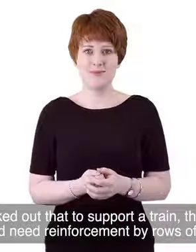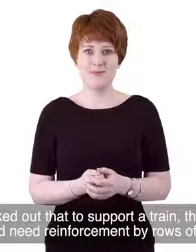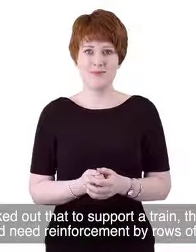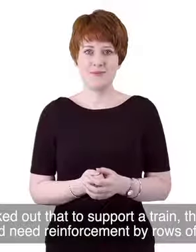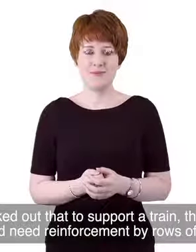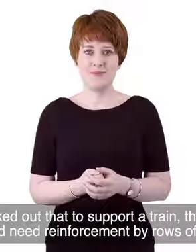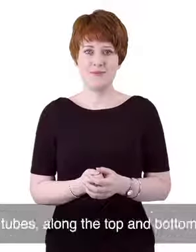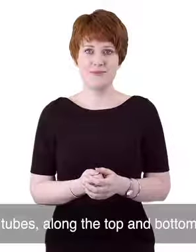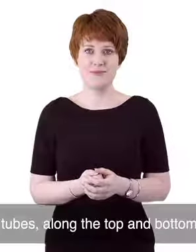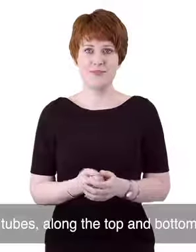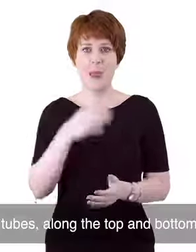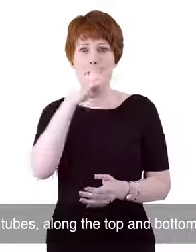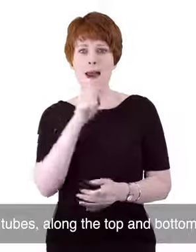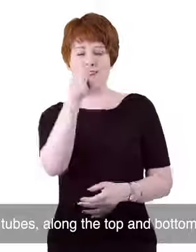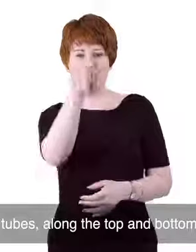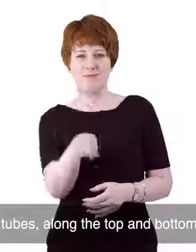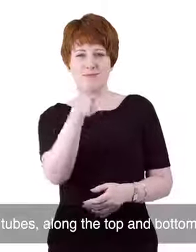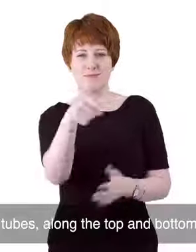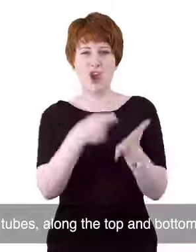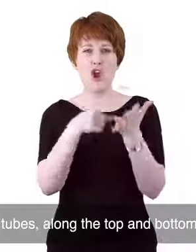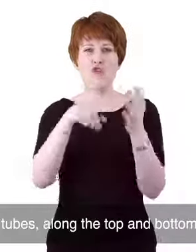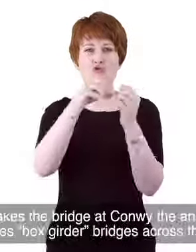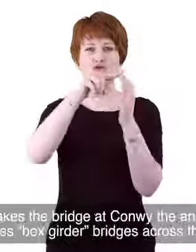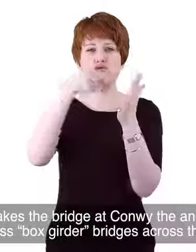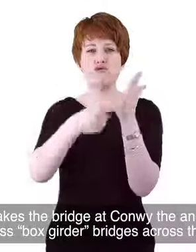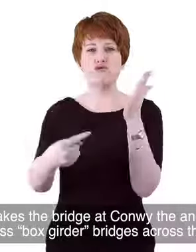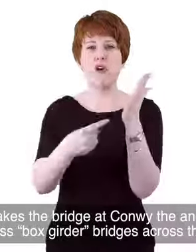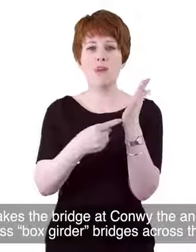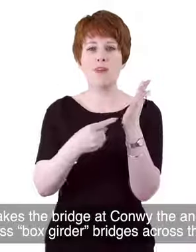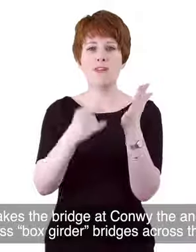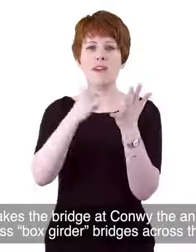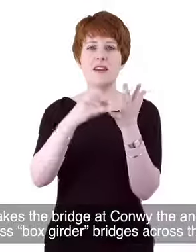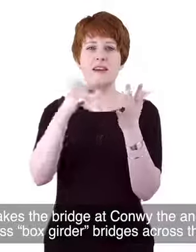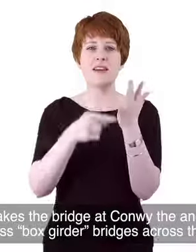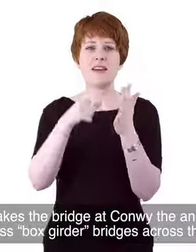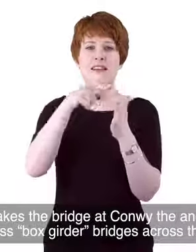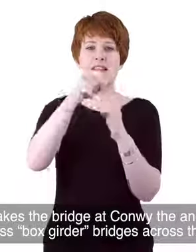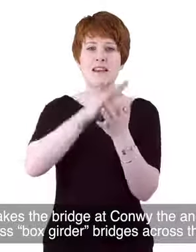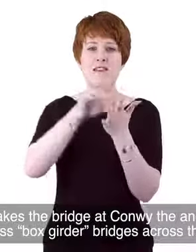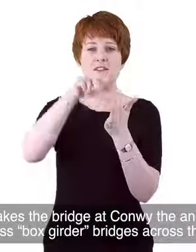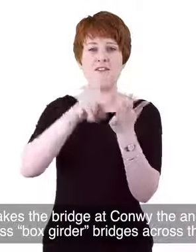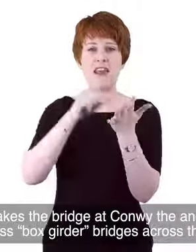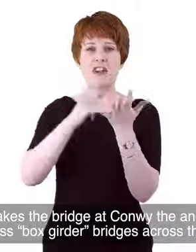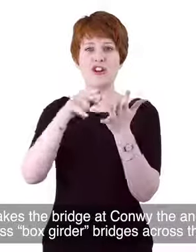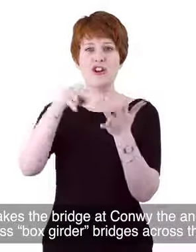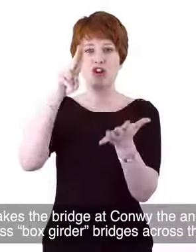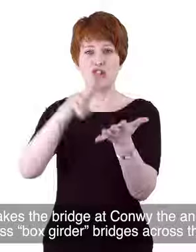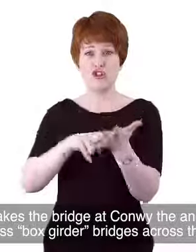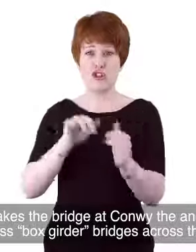rows of small tubes along the top and bottom. This makes the bridge at Conwy the ancestor of countless box girder bridges